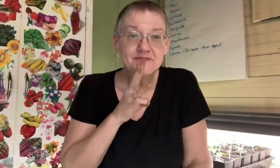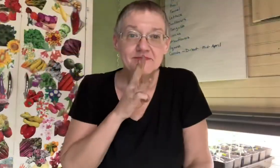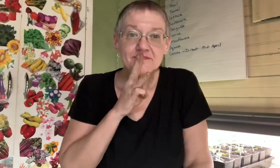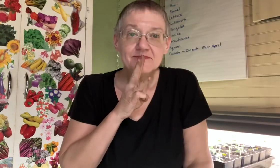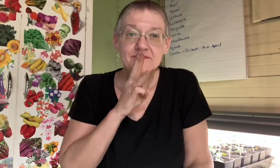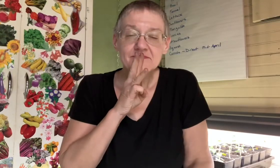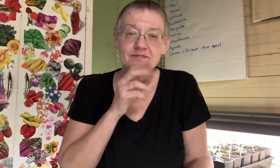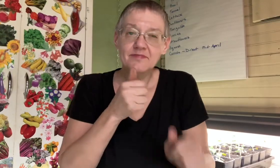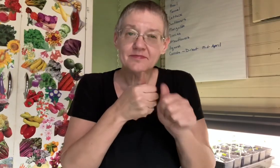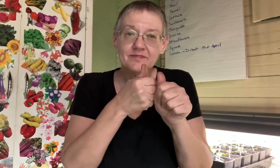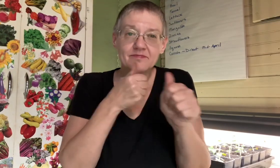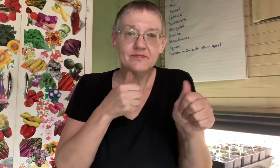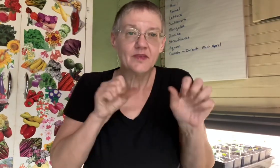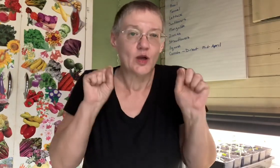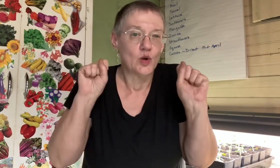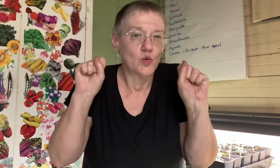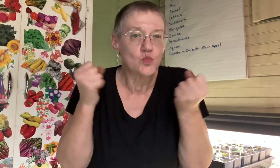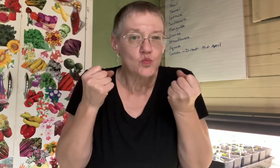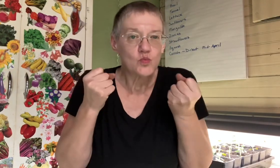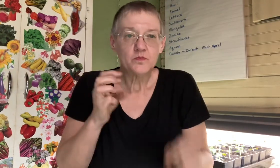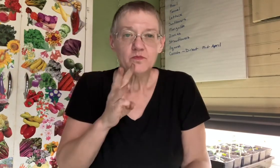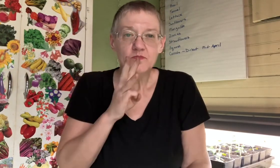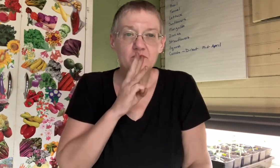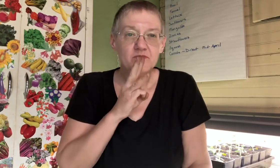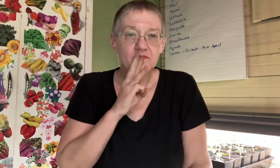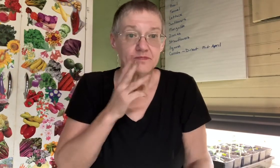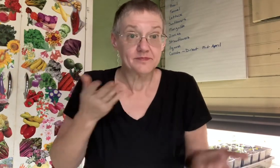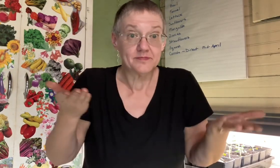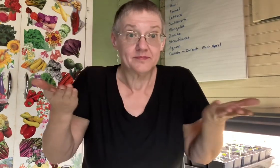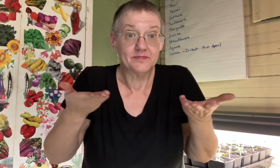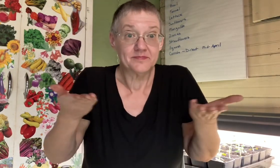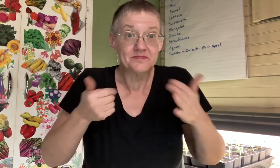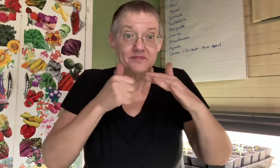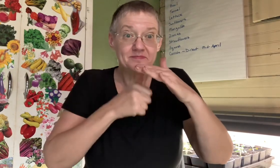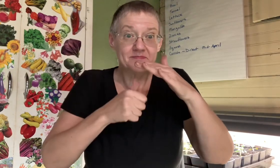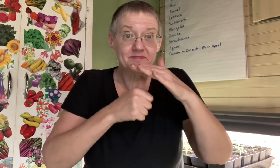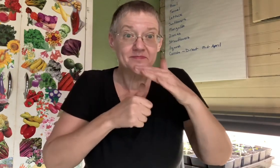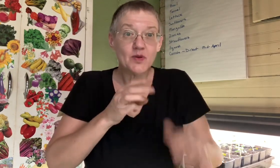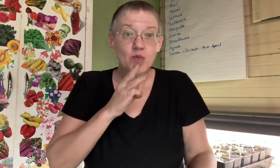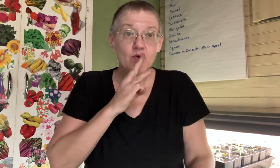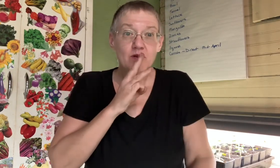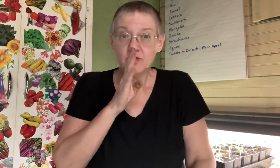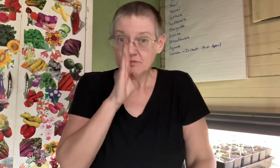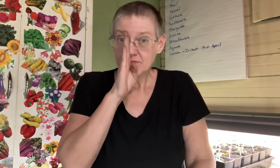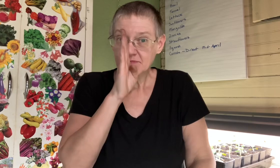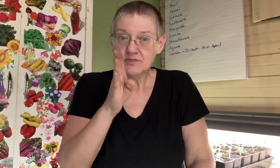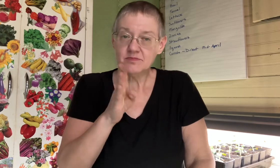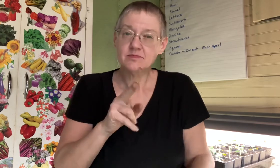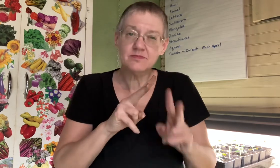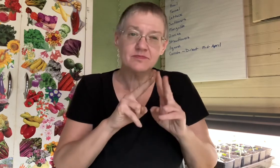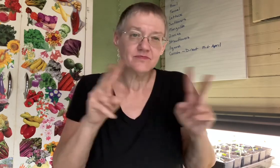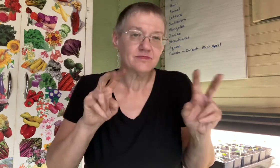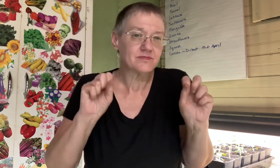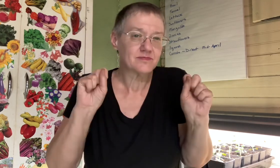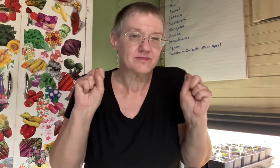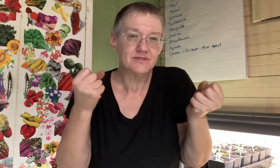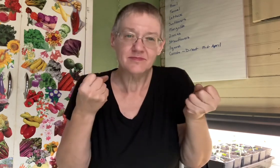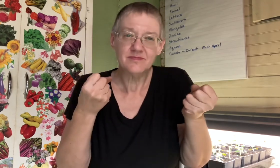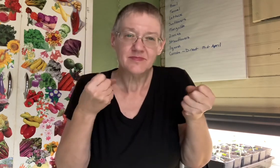Now, when you water, avoid using really cold water. Here in the basement, the water comes directly from